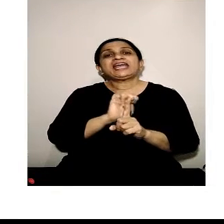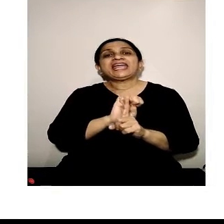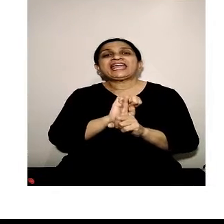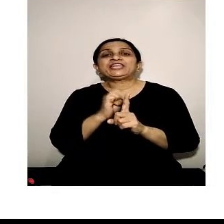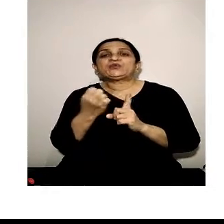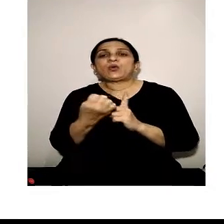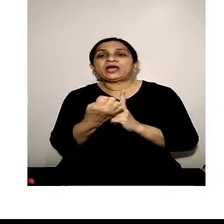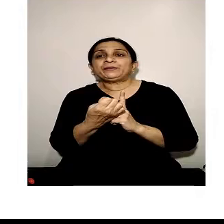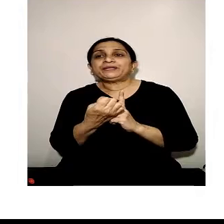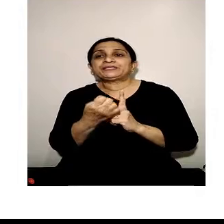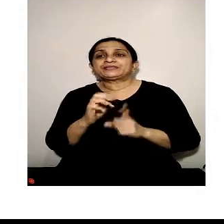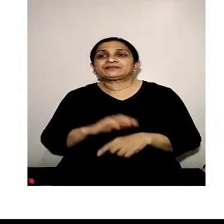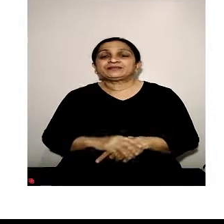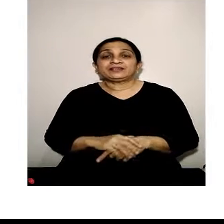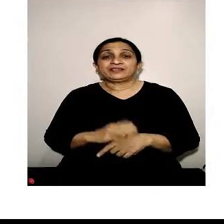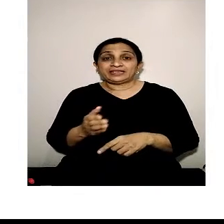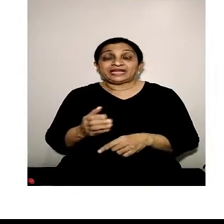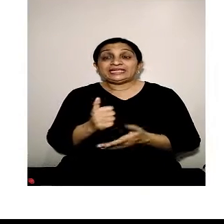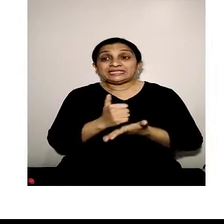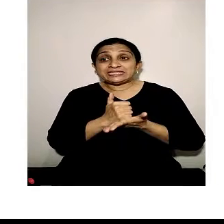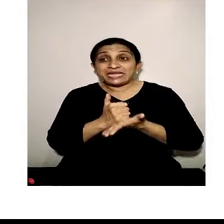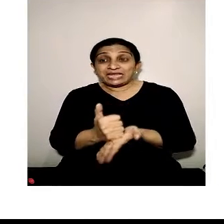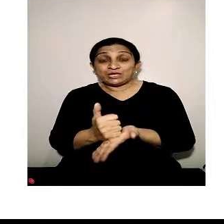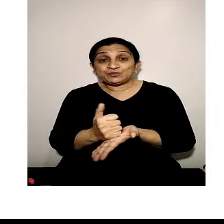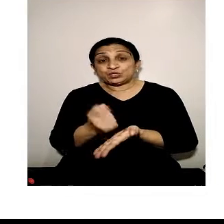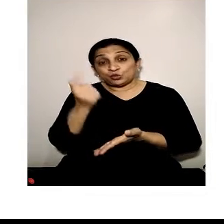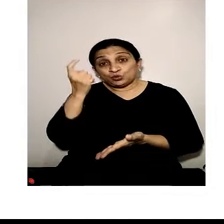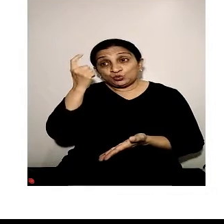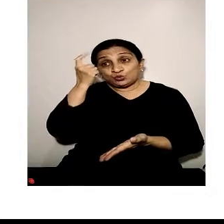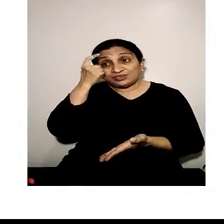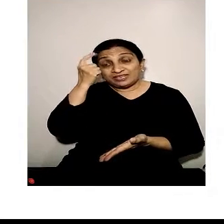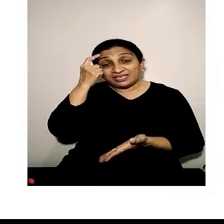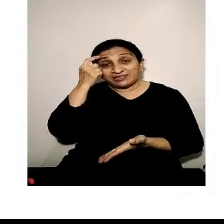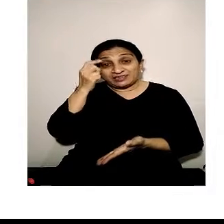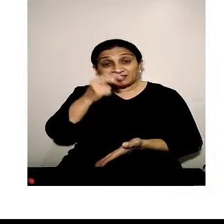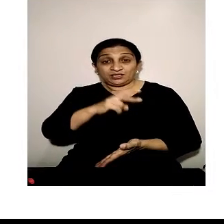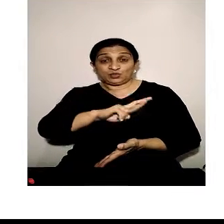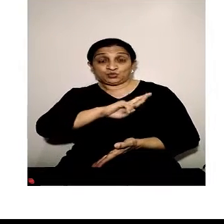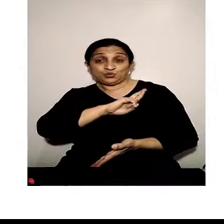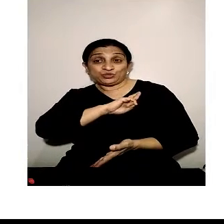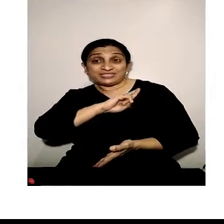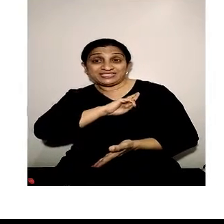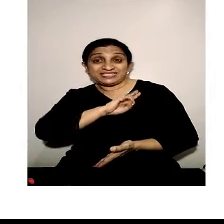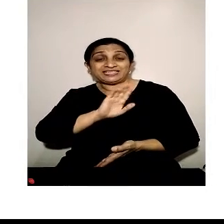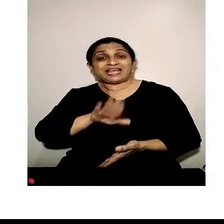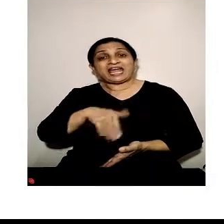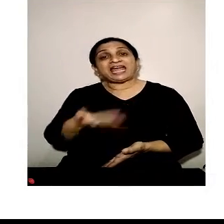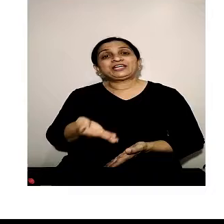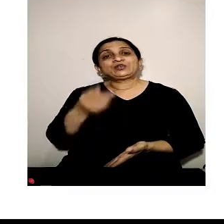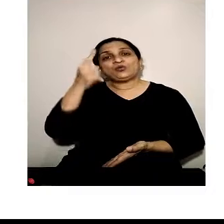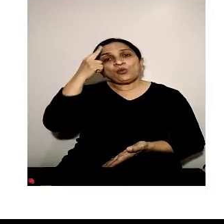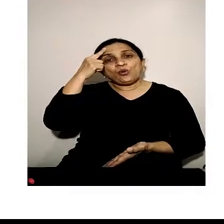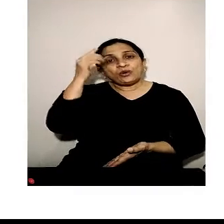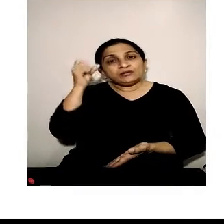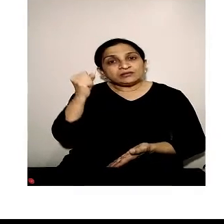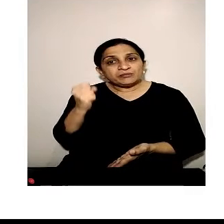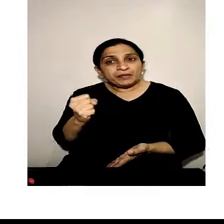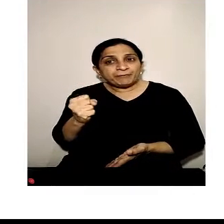the environment. Then it helps to think, to reason and